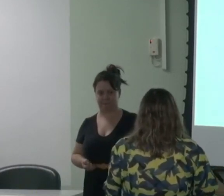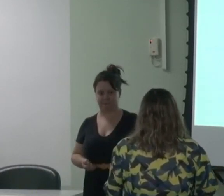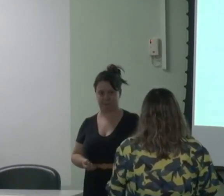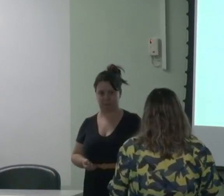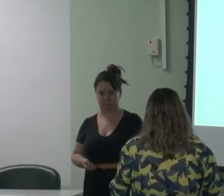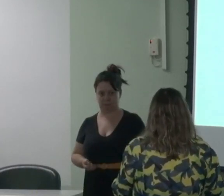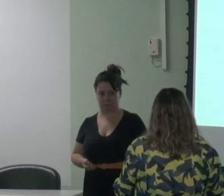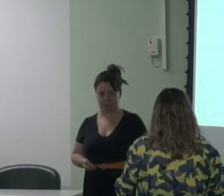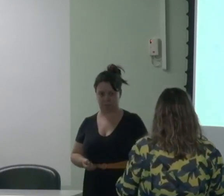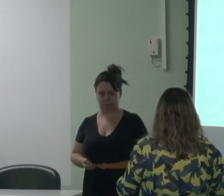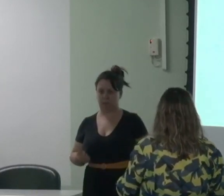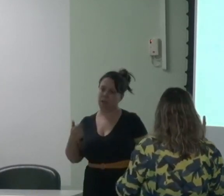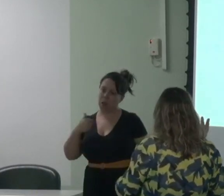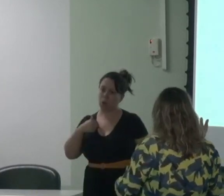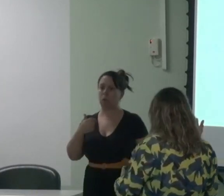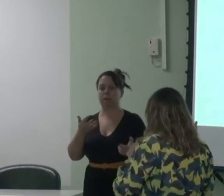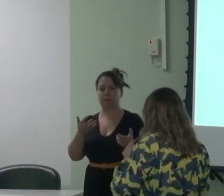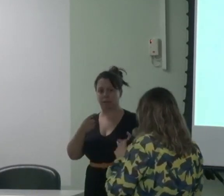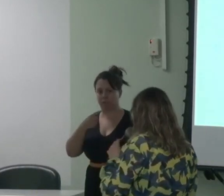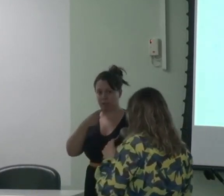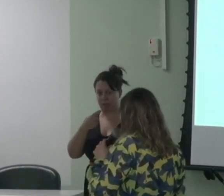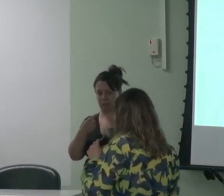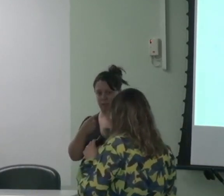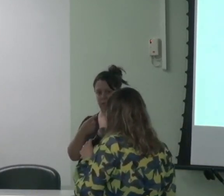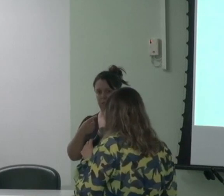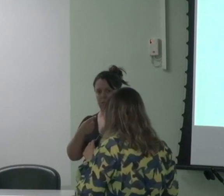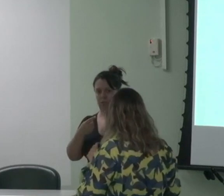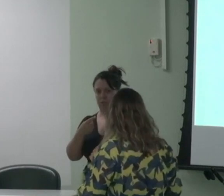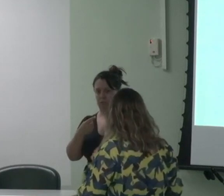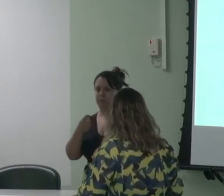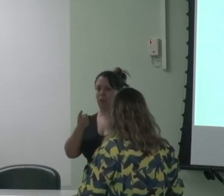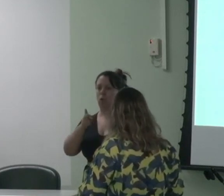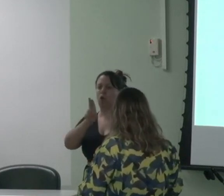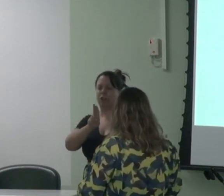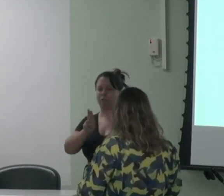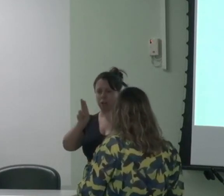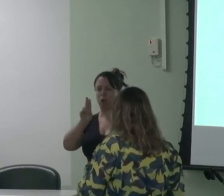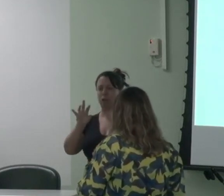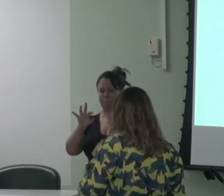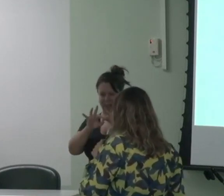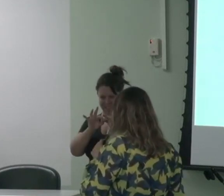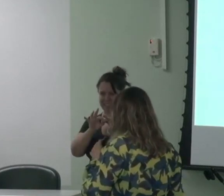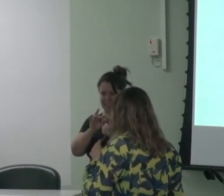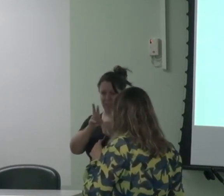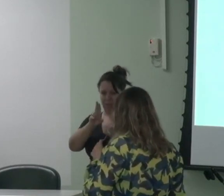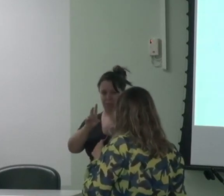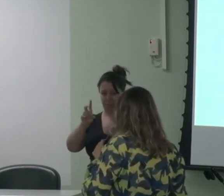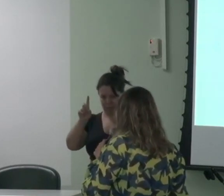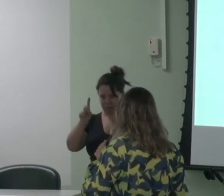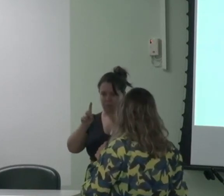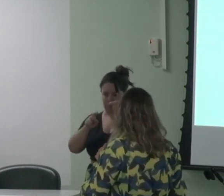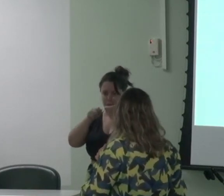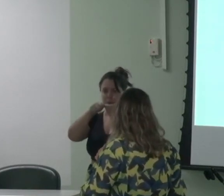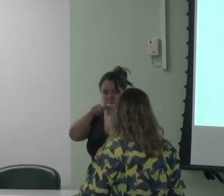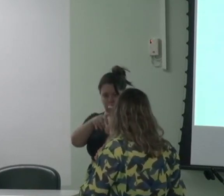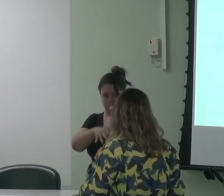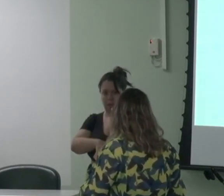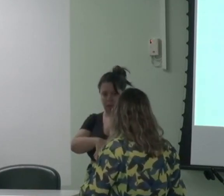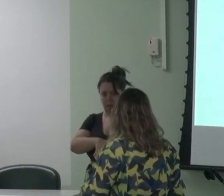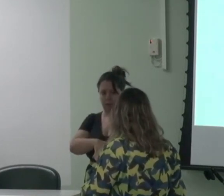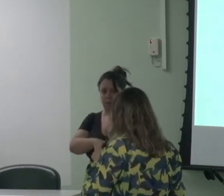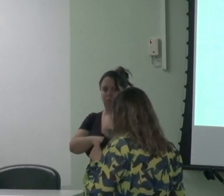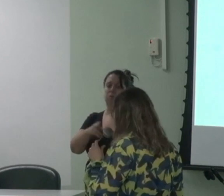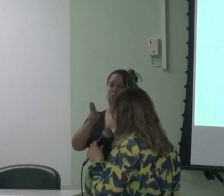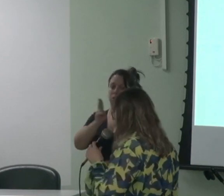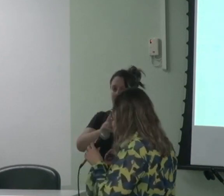I'd like to say that the fact that universal dependencies, treebank, are taking care of some Tupian